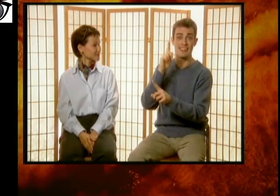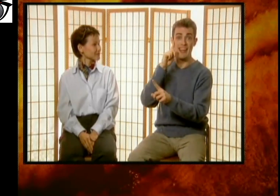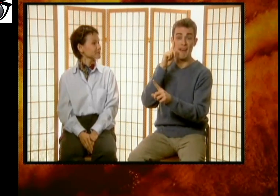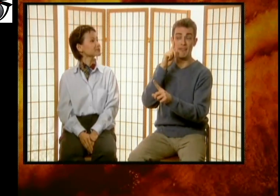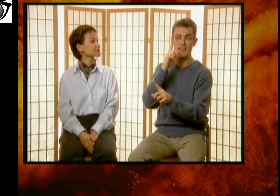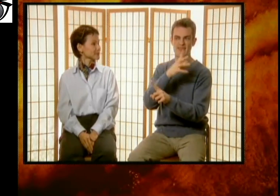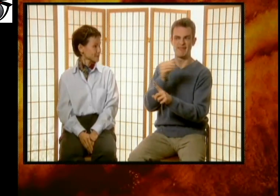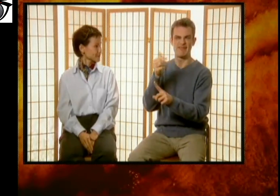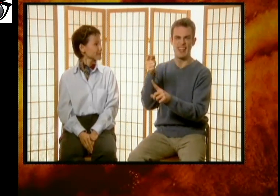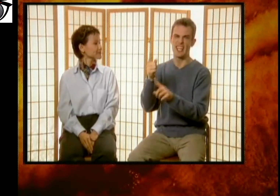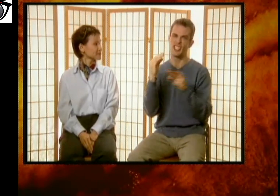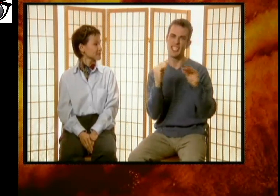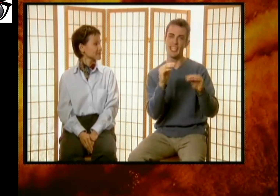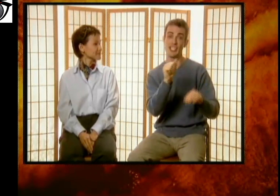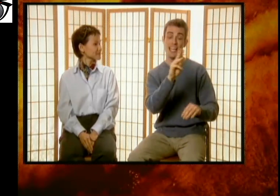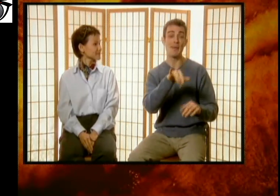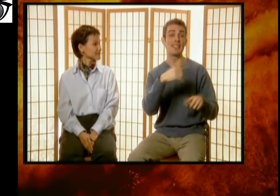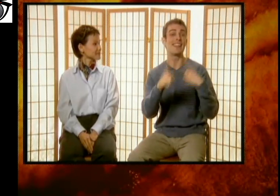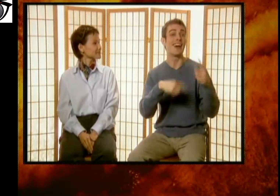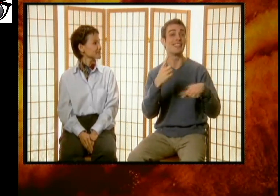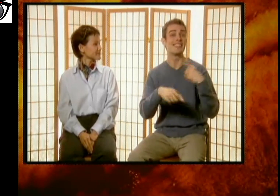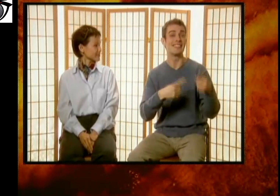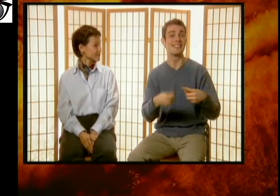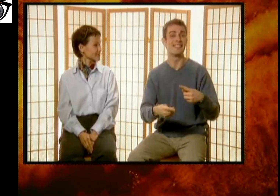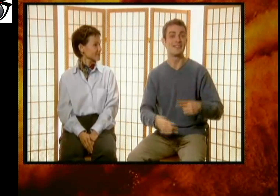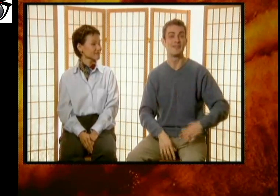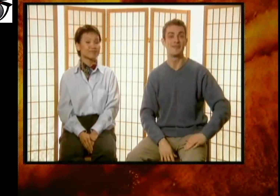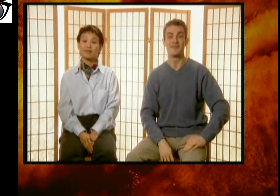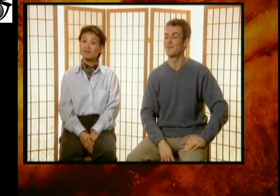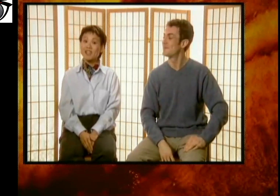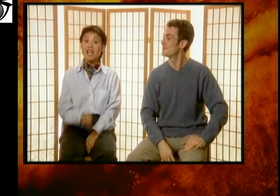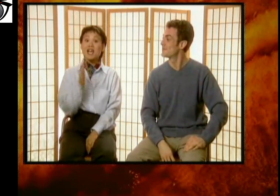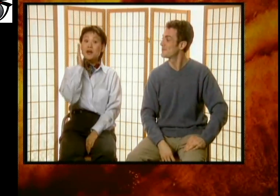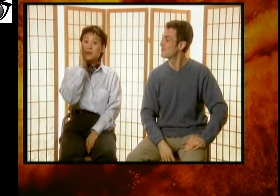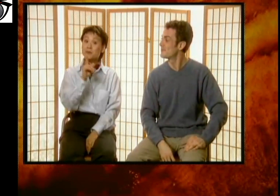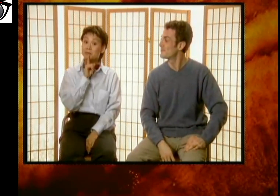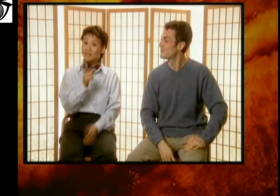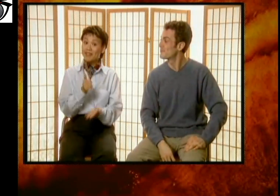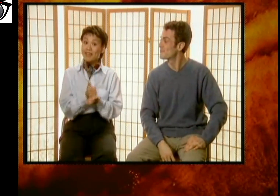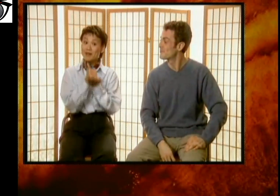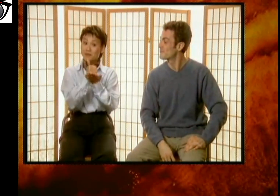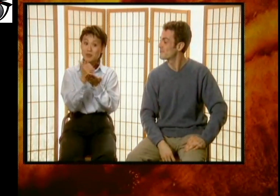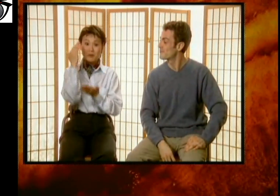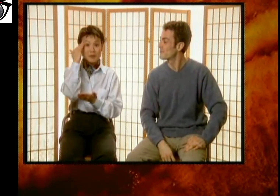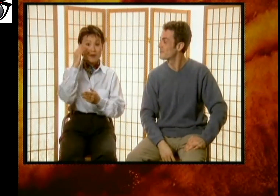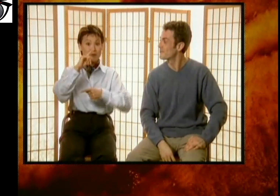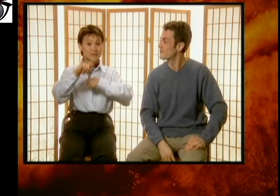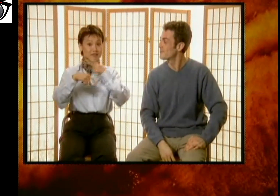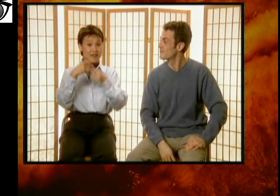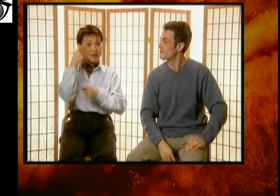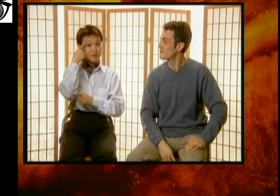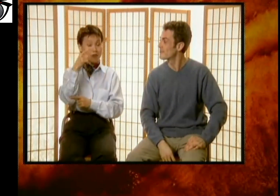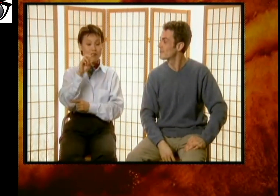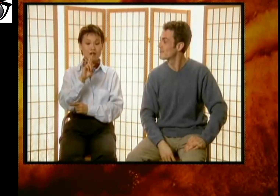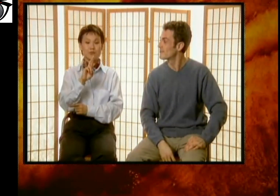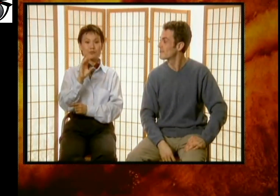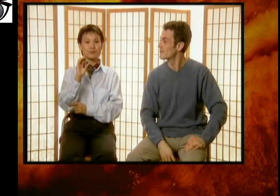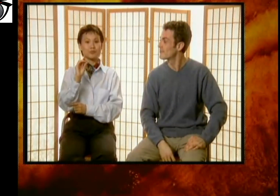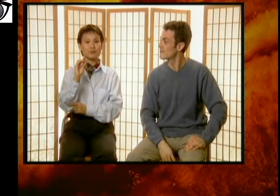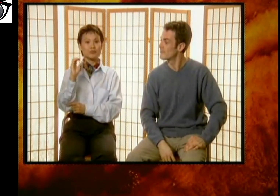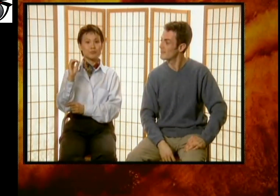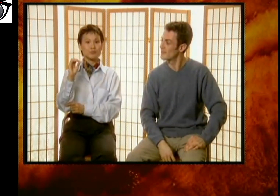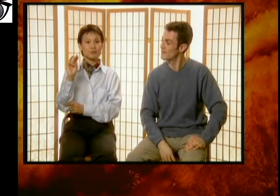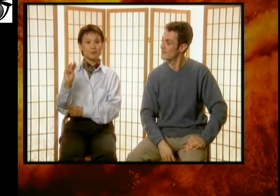Nicole is deaf, and she teaches Amy signs. It would be helpful to know the sign for